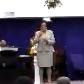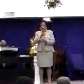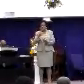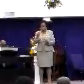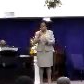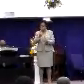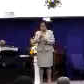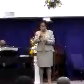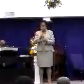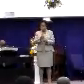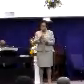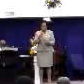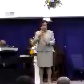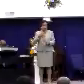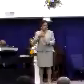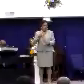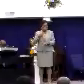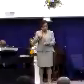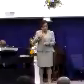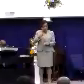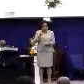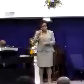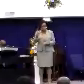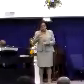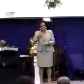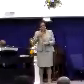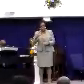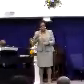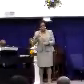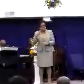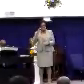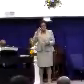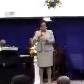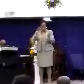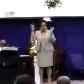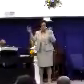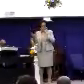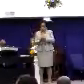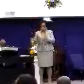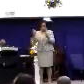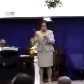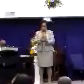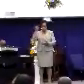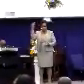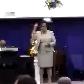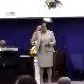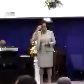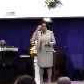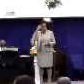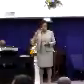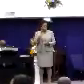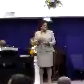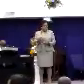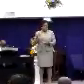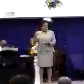it. Well, this is what Paul told them in the scripture. He told them, look, be transformed by the renewing of your mind. Huh?